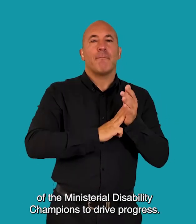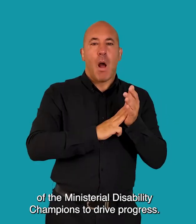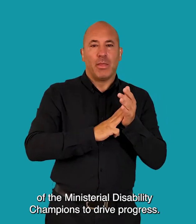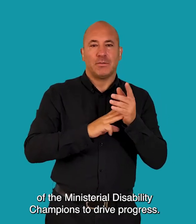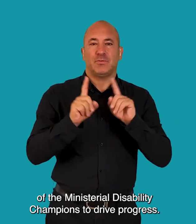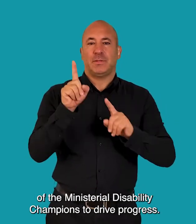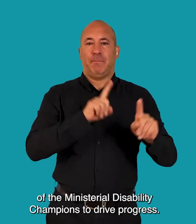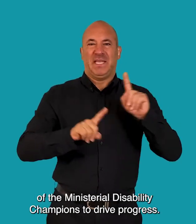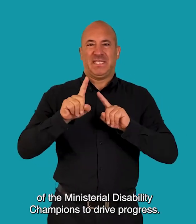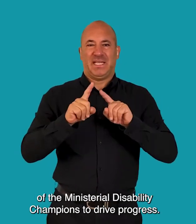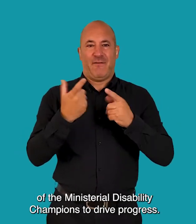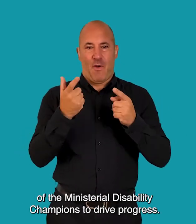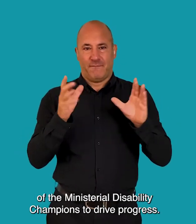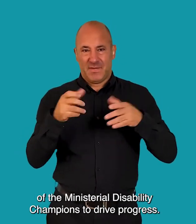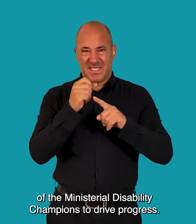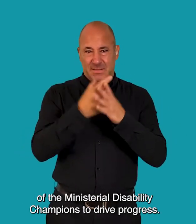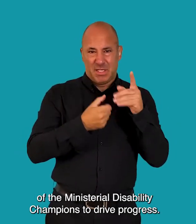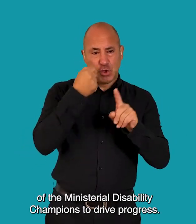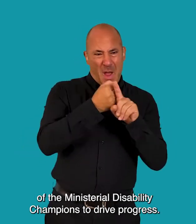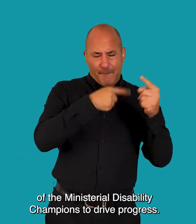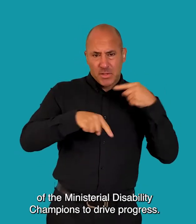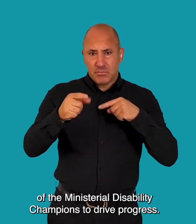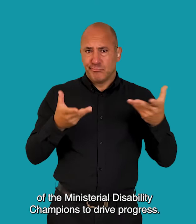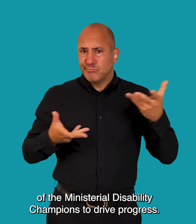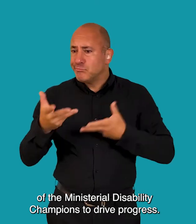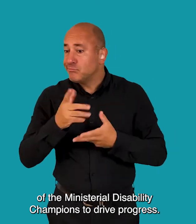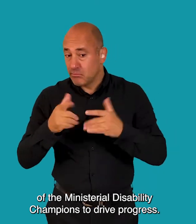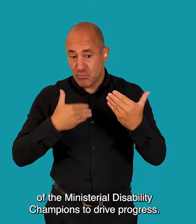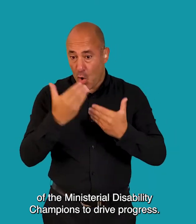Ministerial Disability Champions to drive progress.